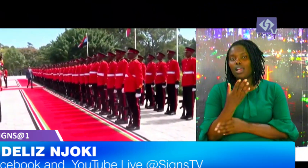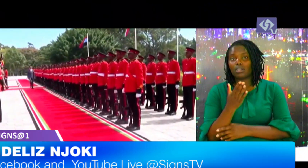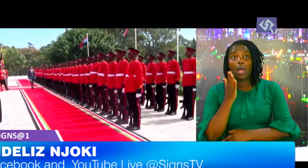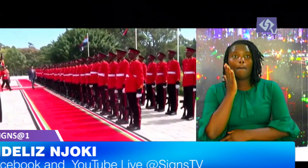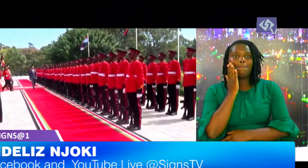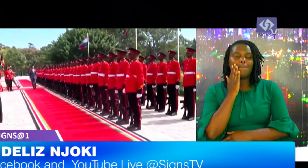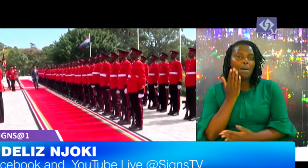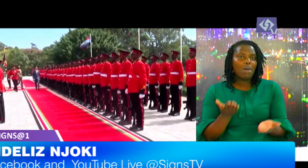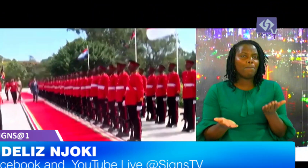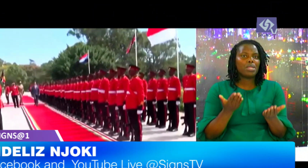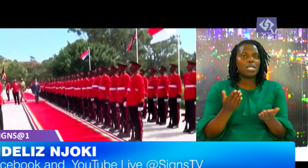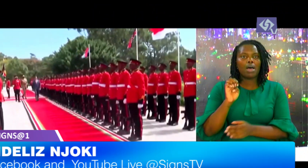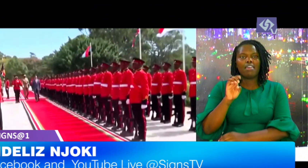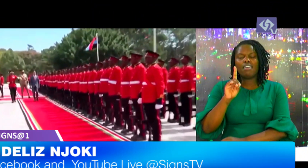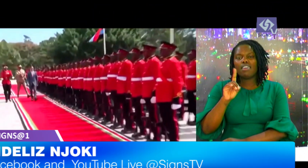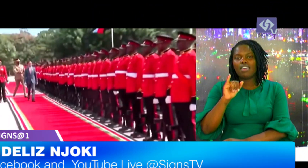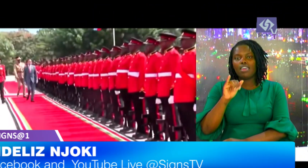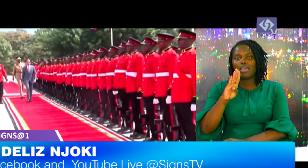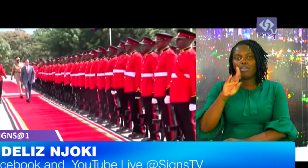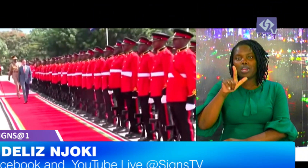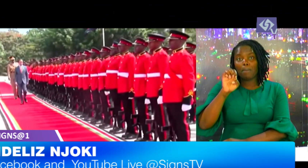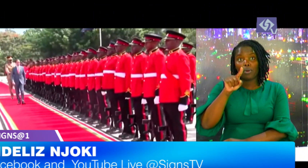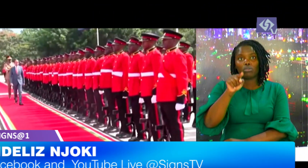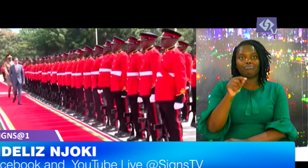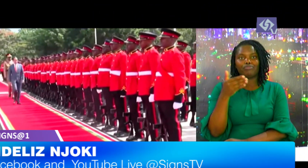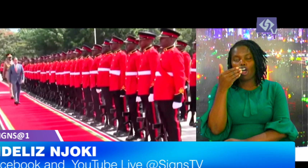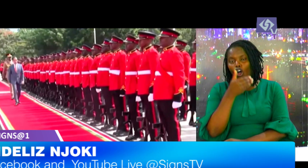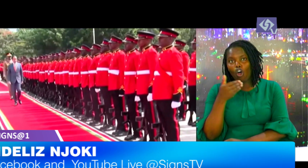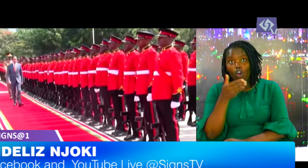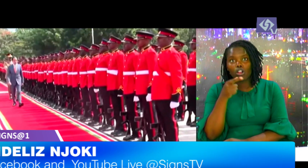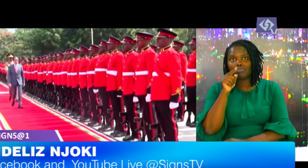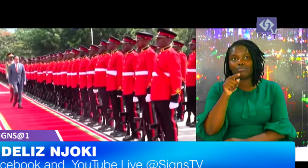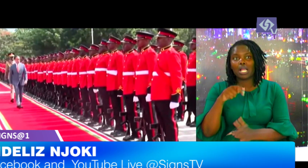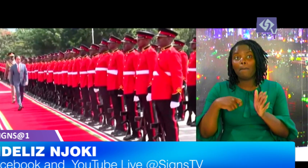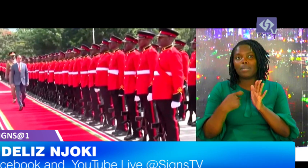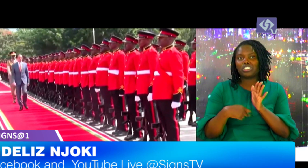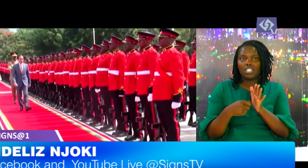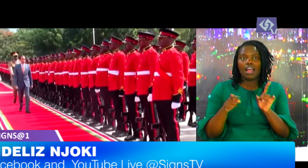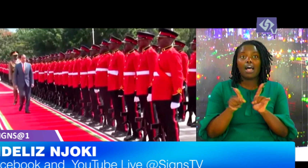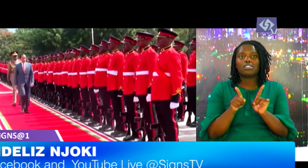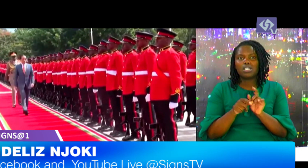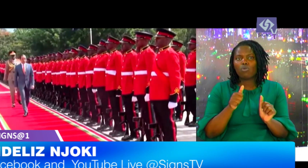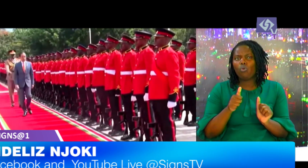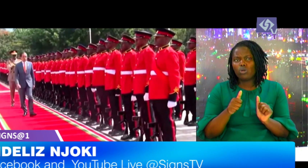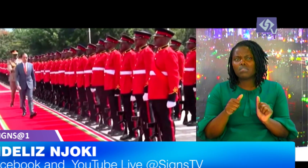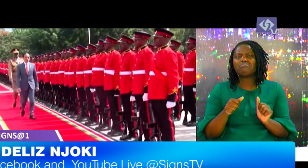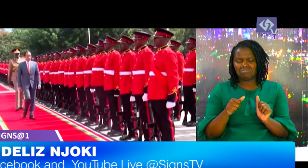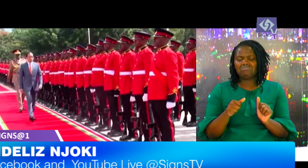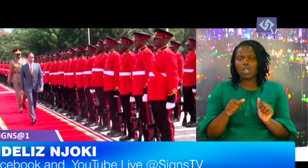and the two presidents are also expected to launch the Mama Pima edible oil dispensing machines,